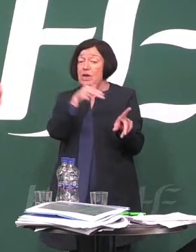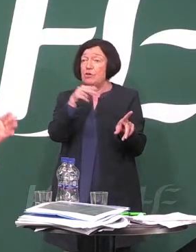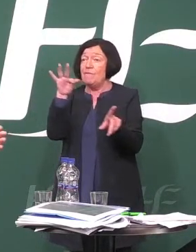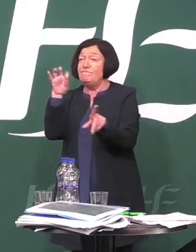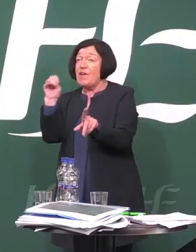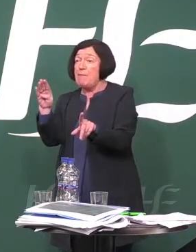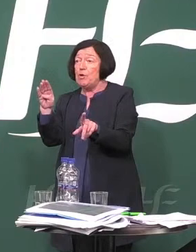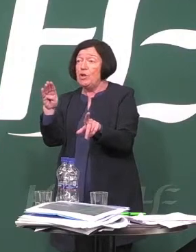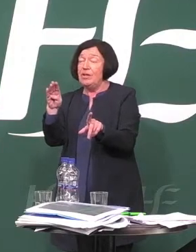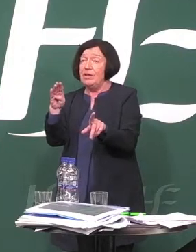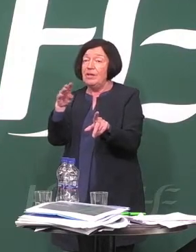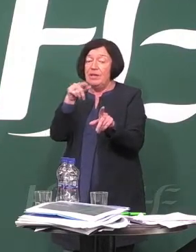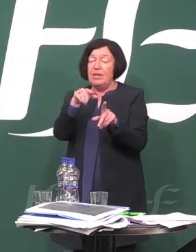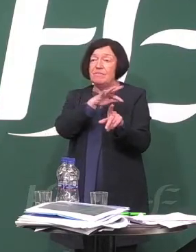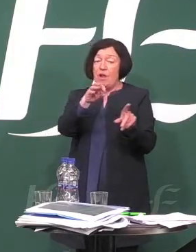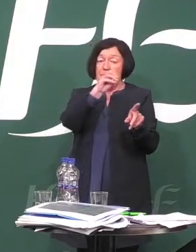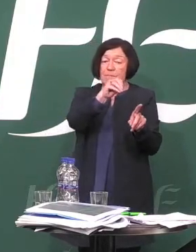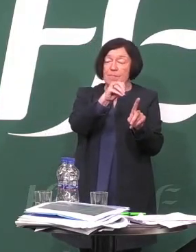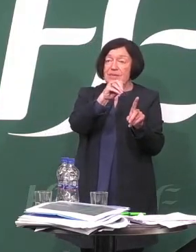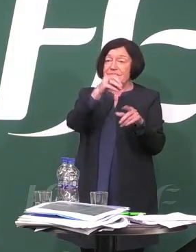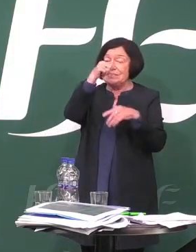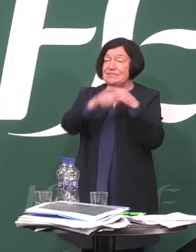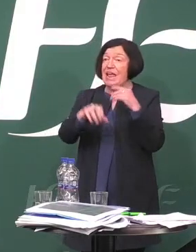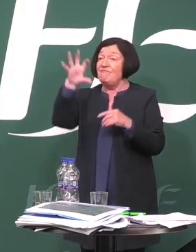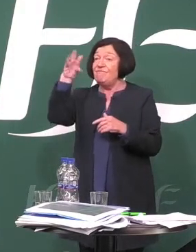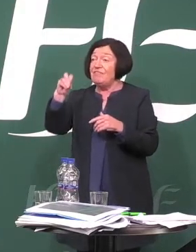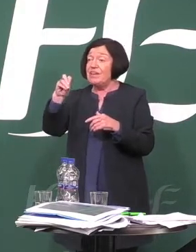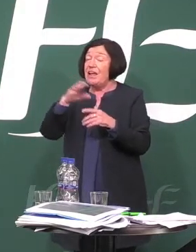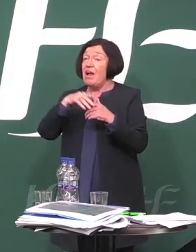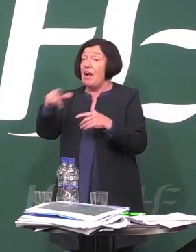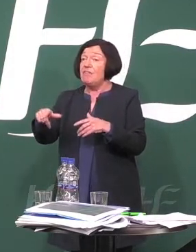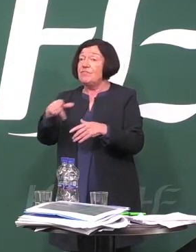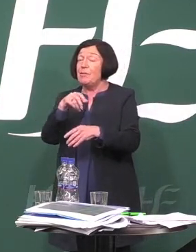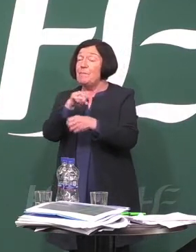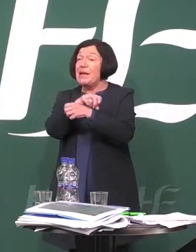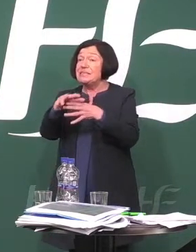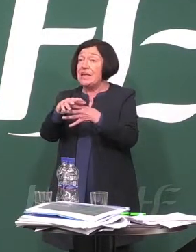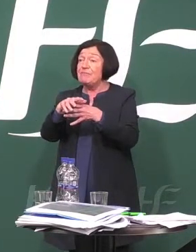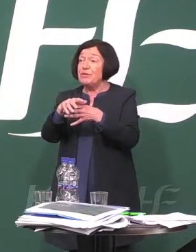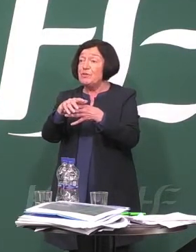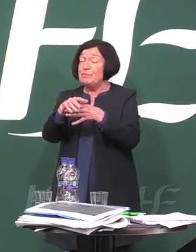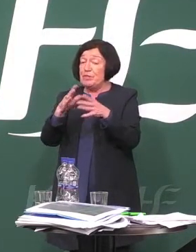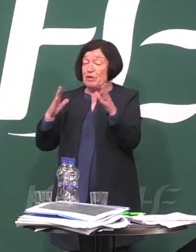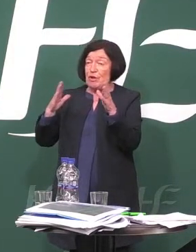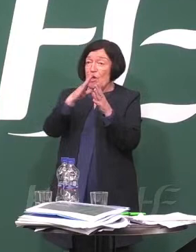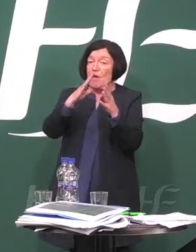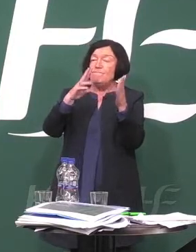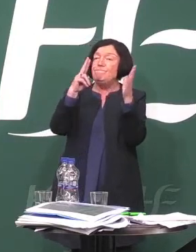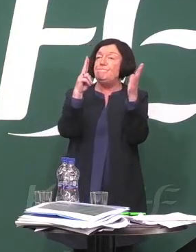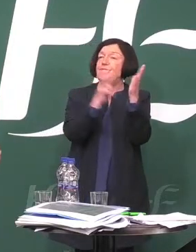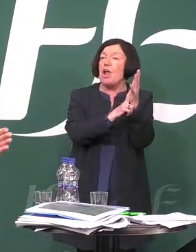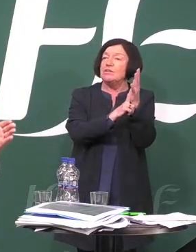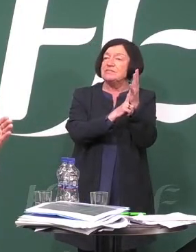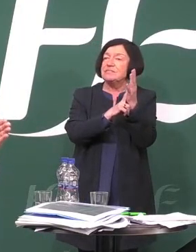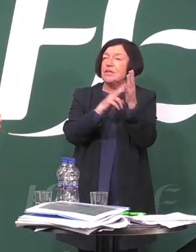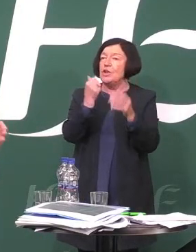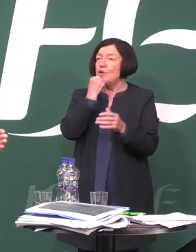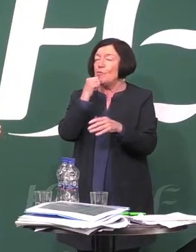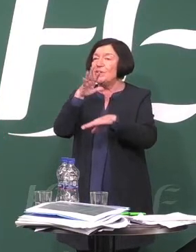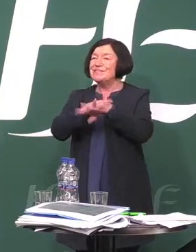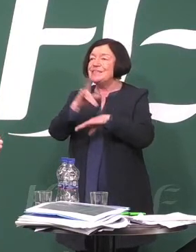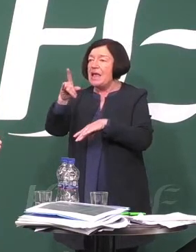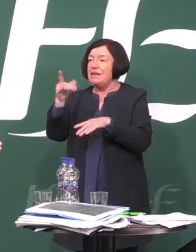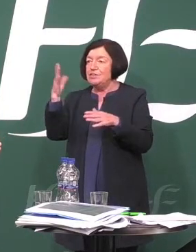February, the cases from day 0 to day 50 of the pandemic during that surge then versus the numbers of deaths showed